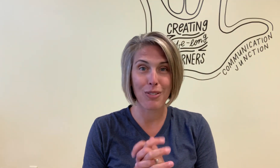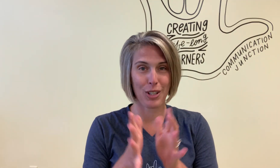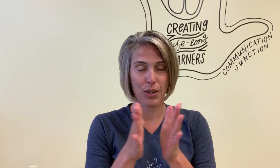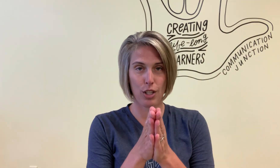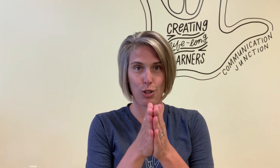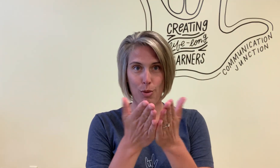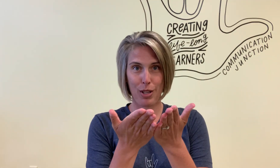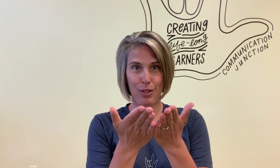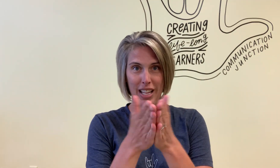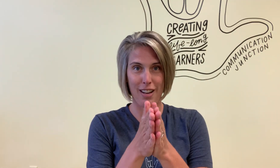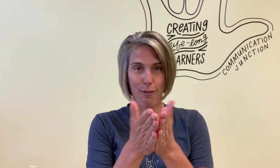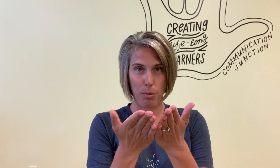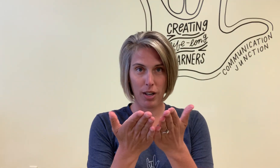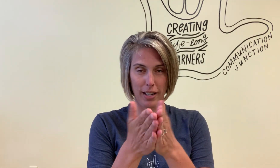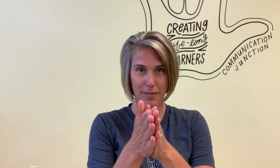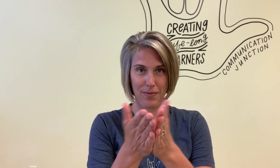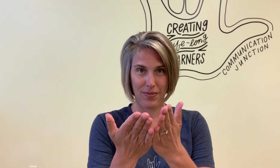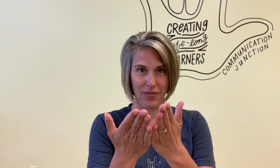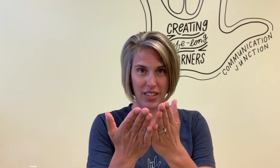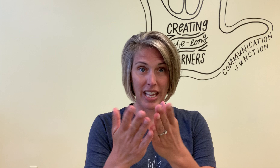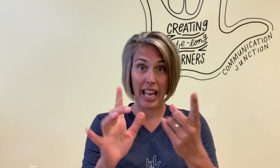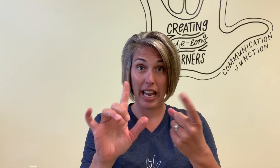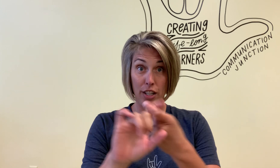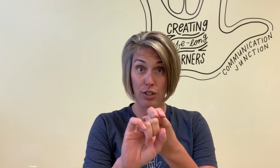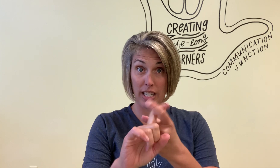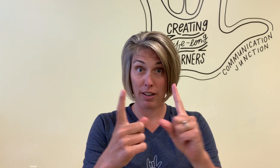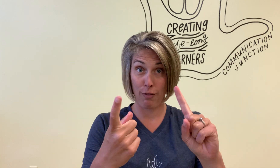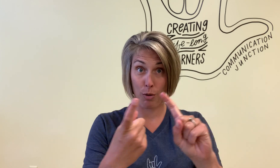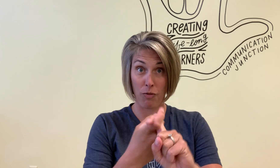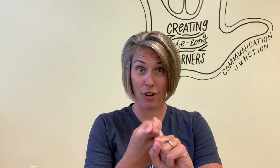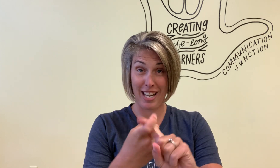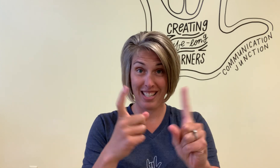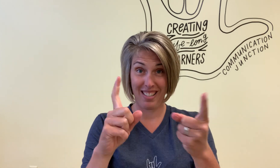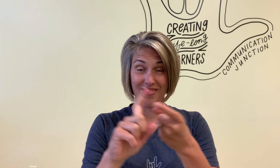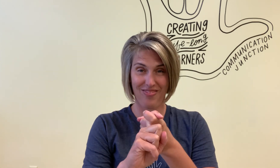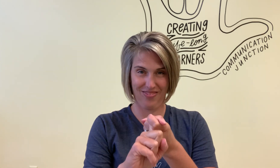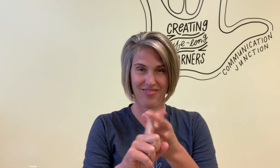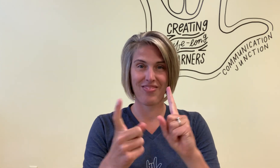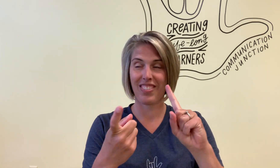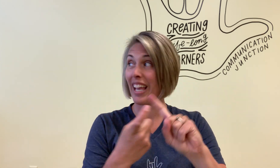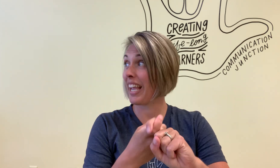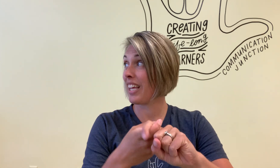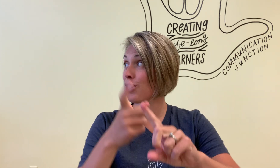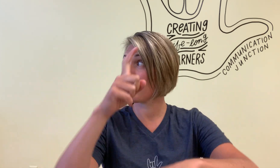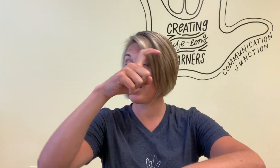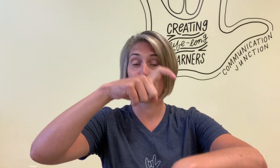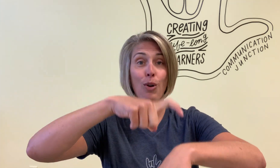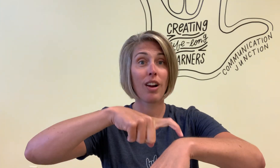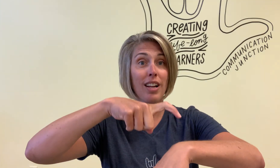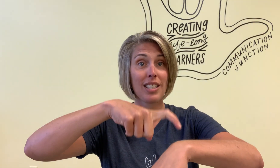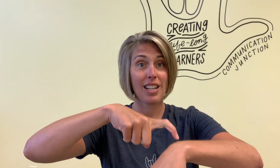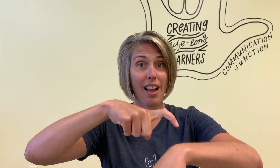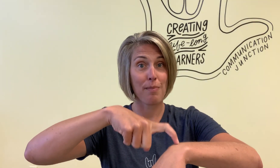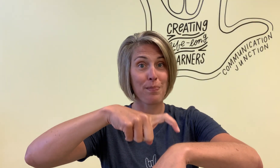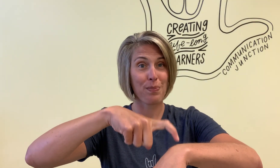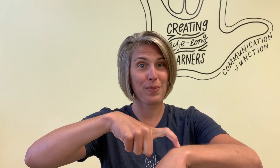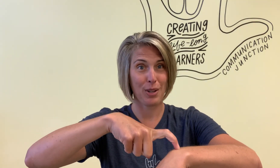you. Can you show me your sign for book? And your sign for friend? And your sign for time. Here we